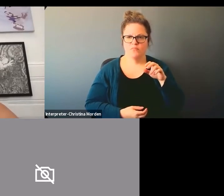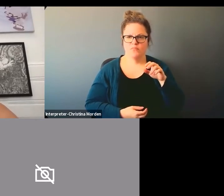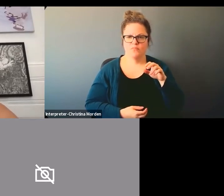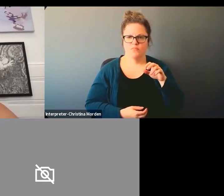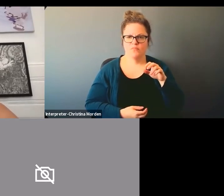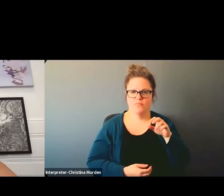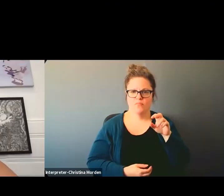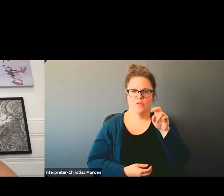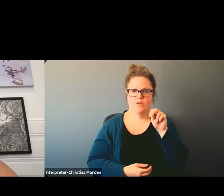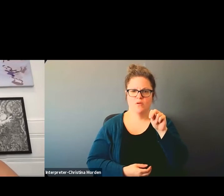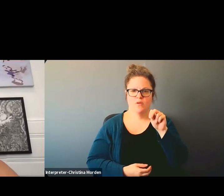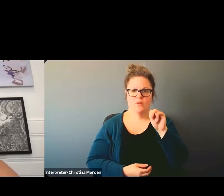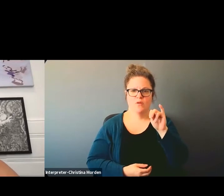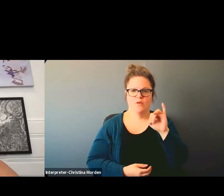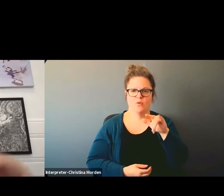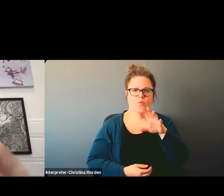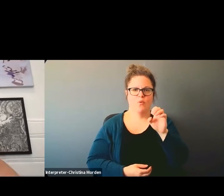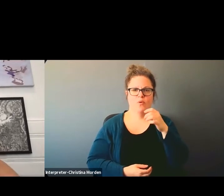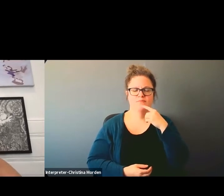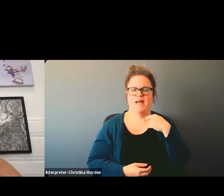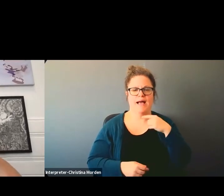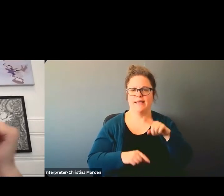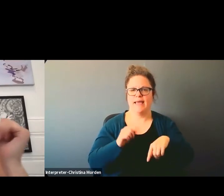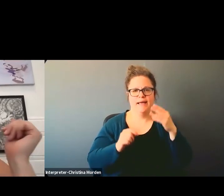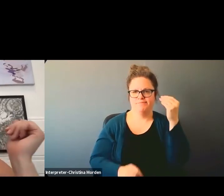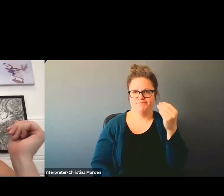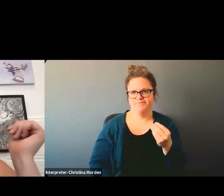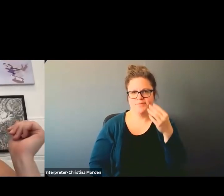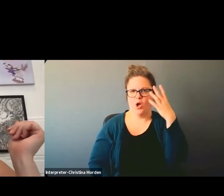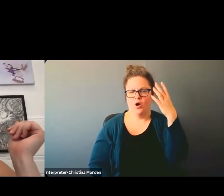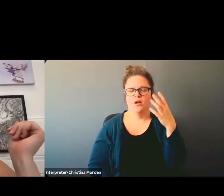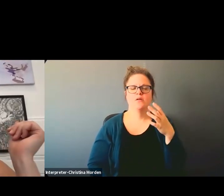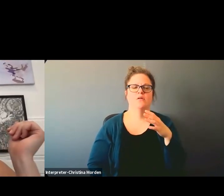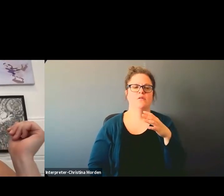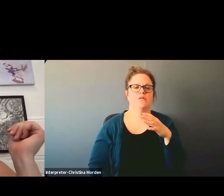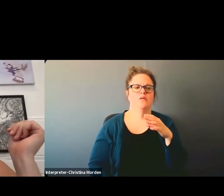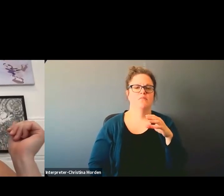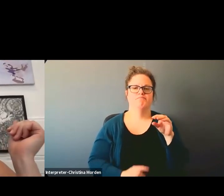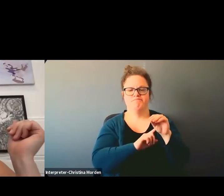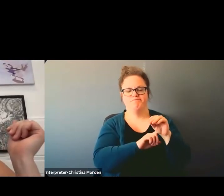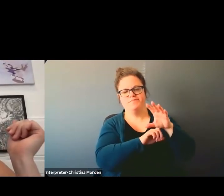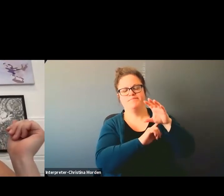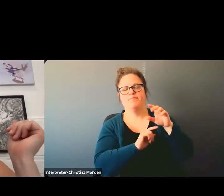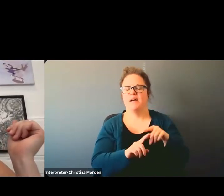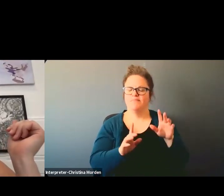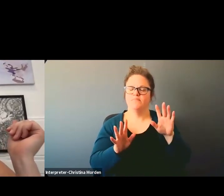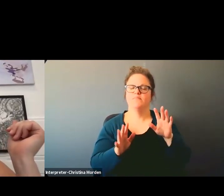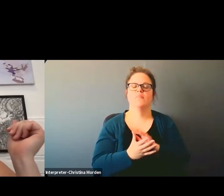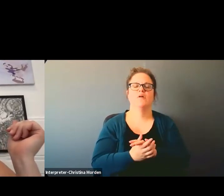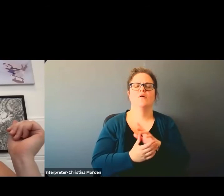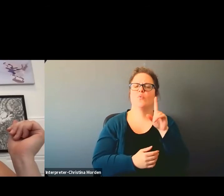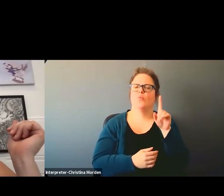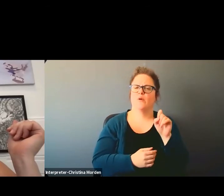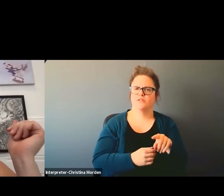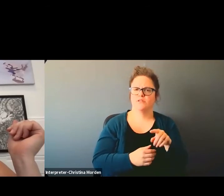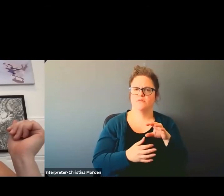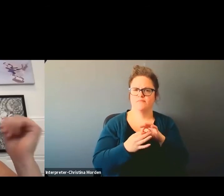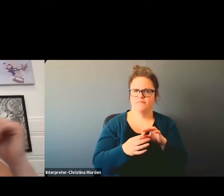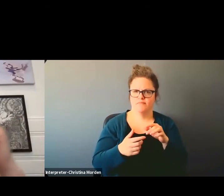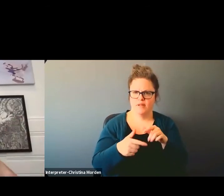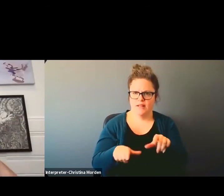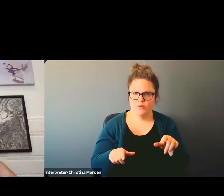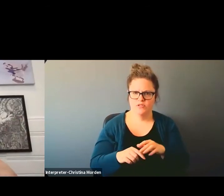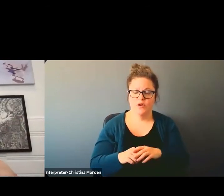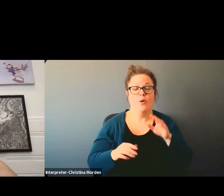able. I'm not able to undo the video. But I just have a question in terms of language. I recently heard of. I'm Nicole Shimanek. I'm